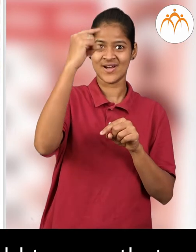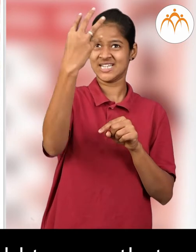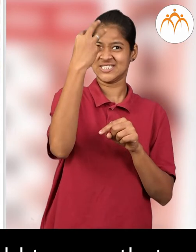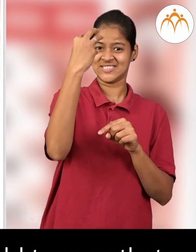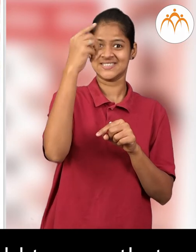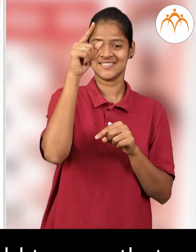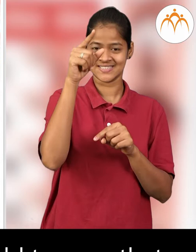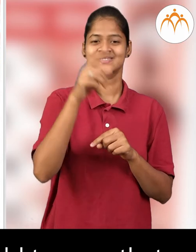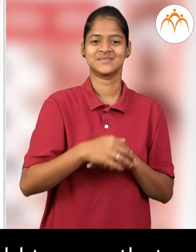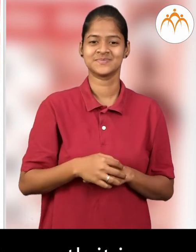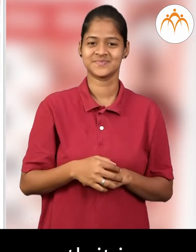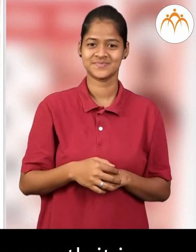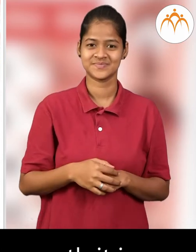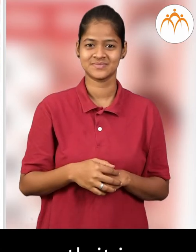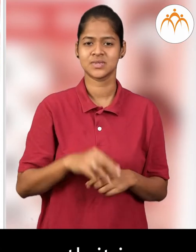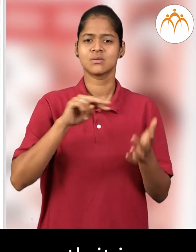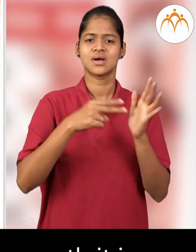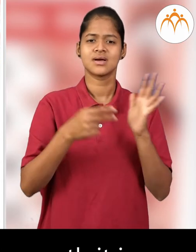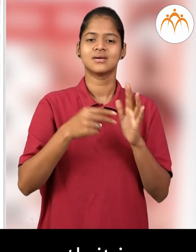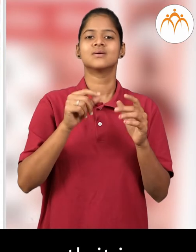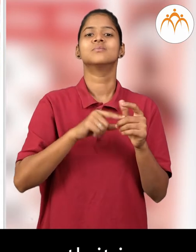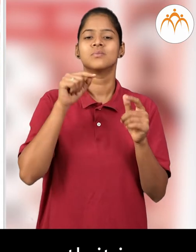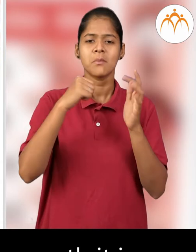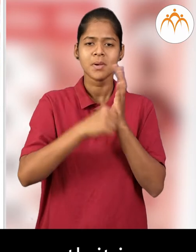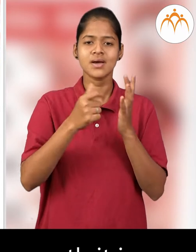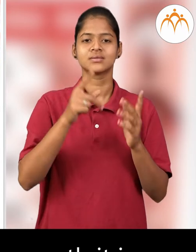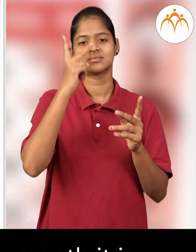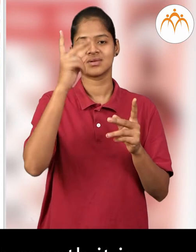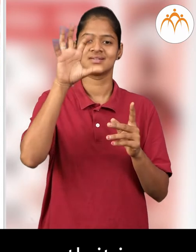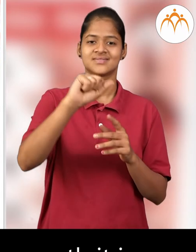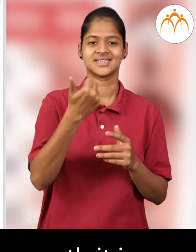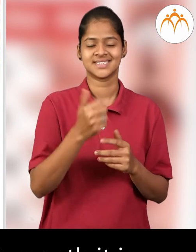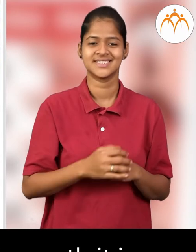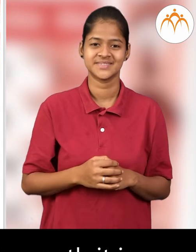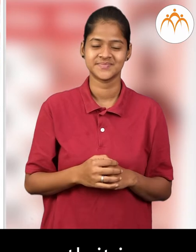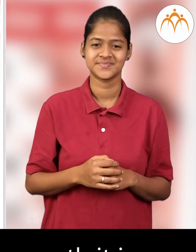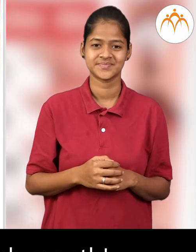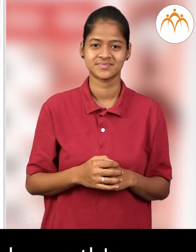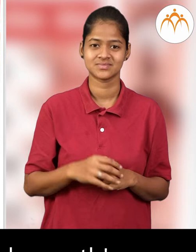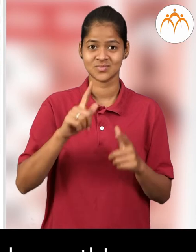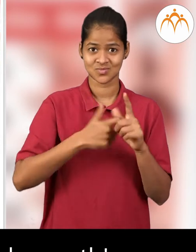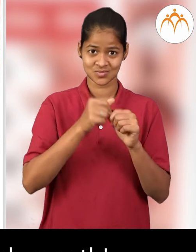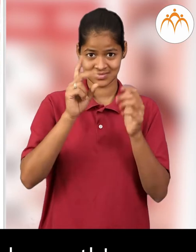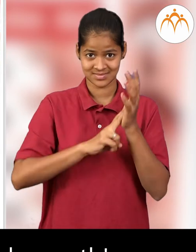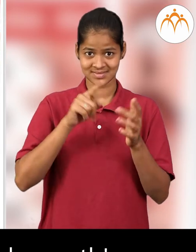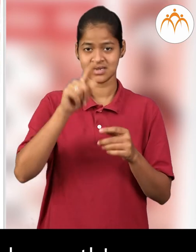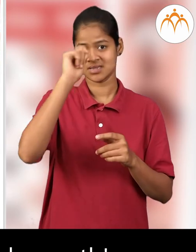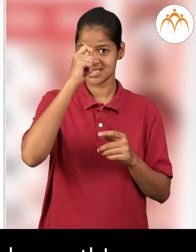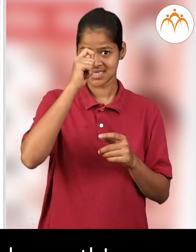bold type so that we know quickly which month it is. January is the English